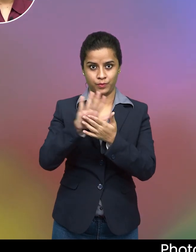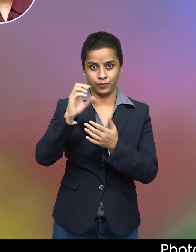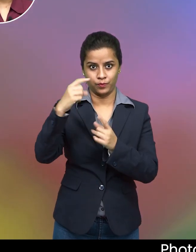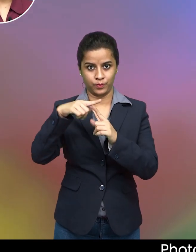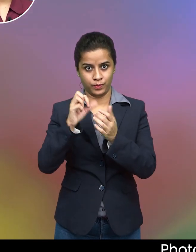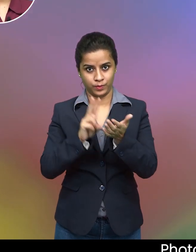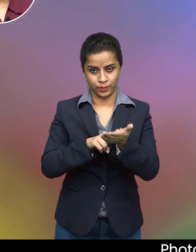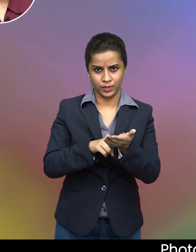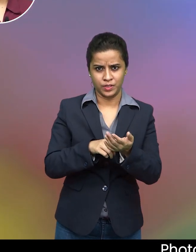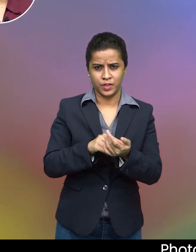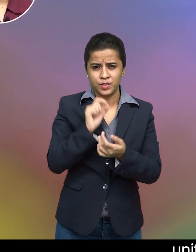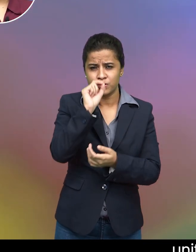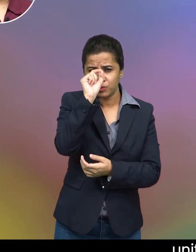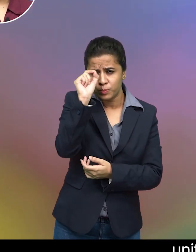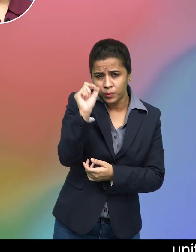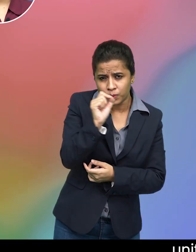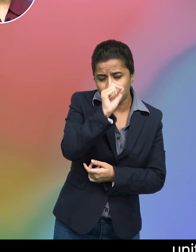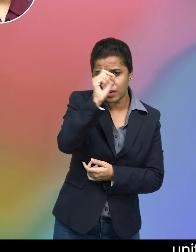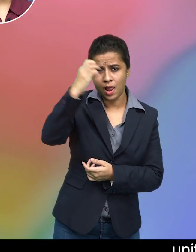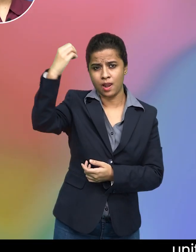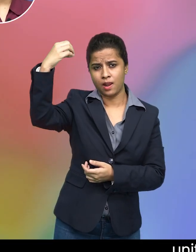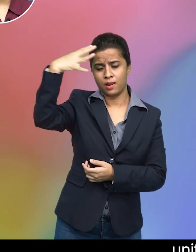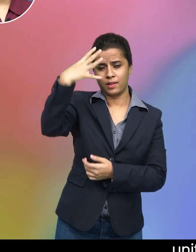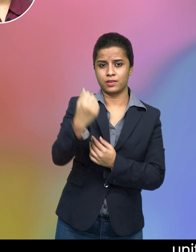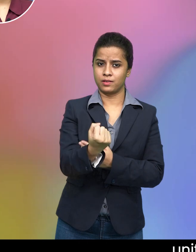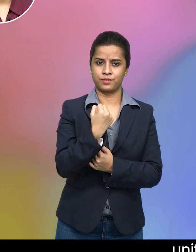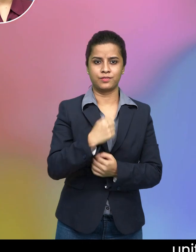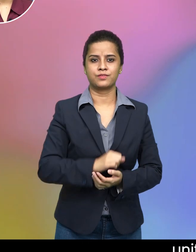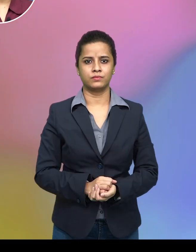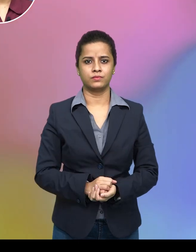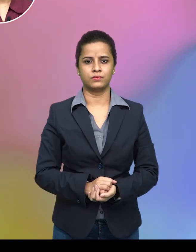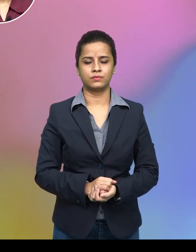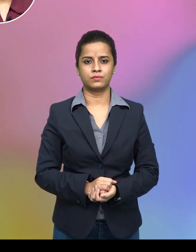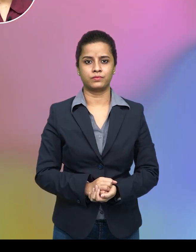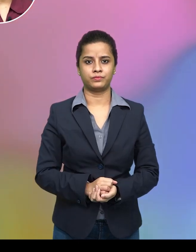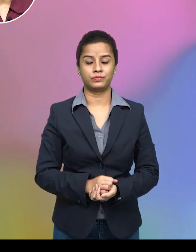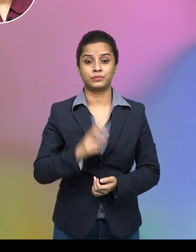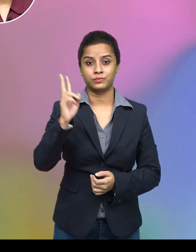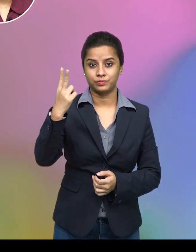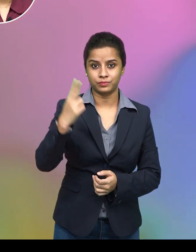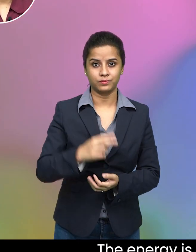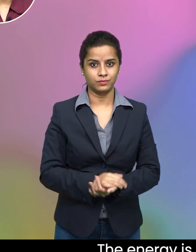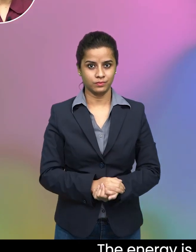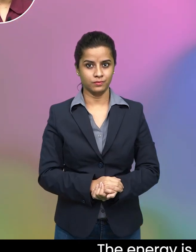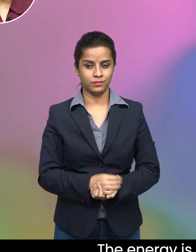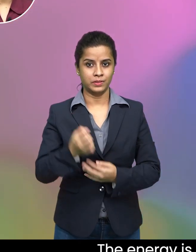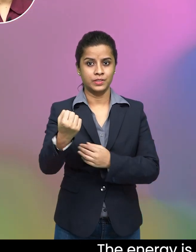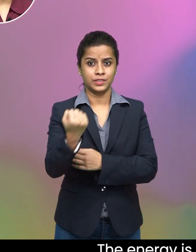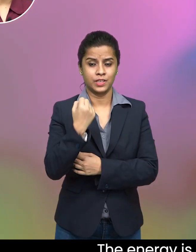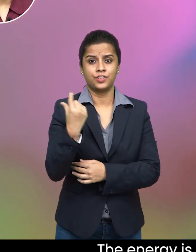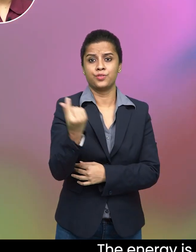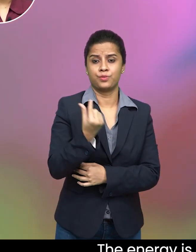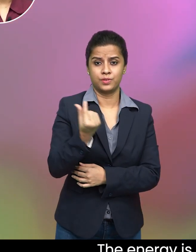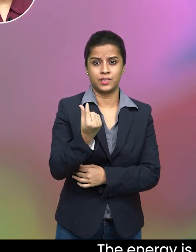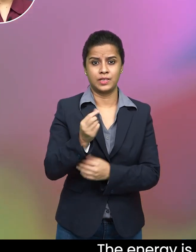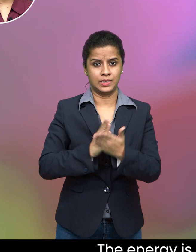Photon is the smallest unit of light energy. Step 2. The energy is